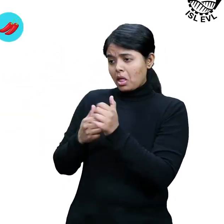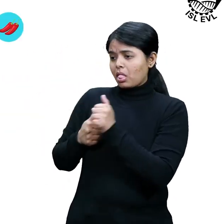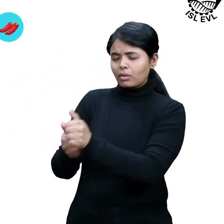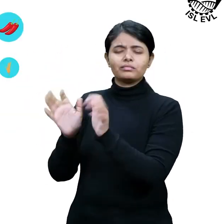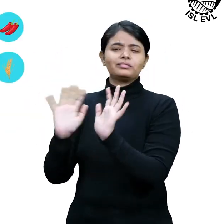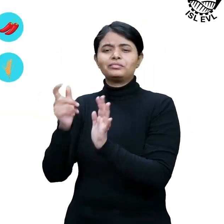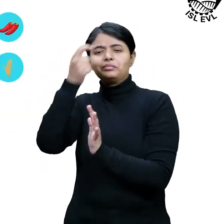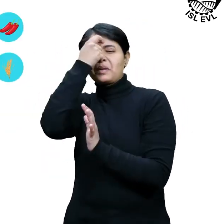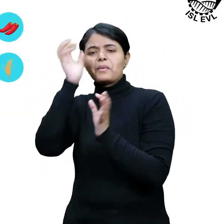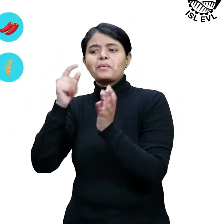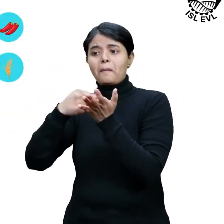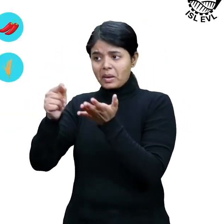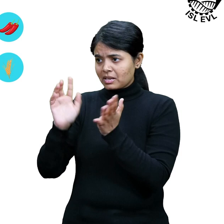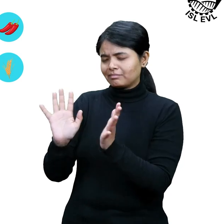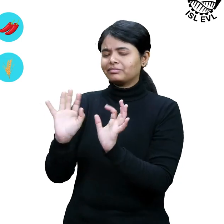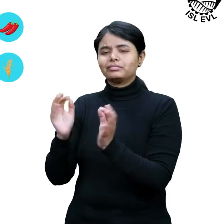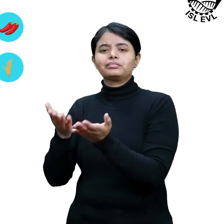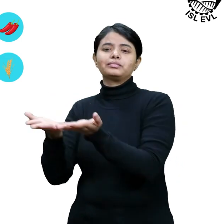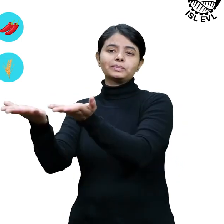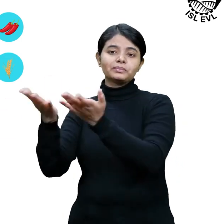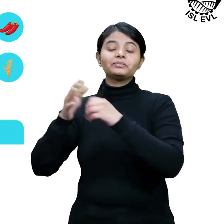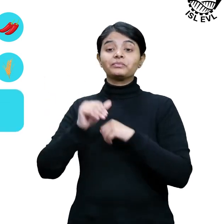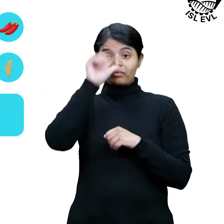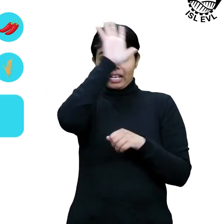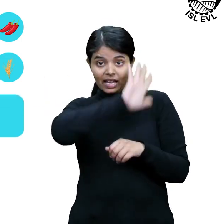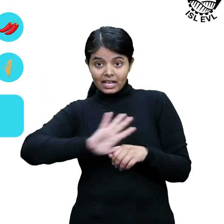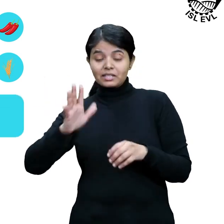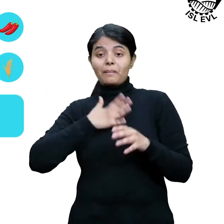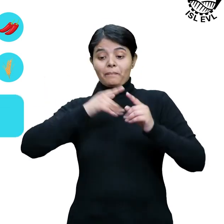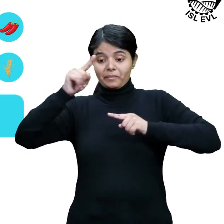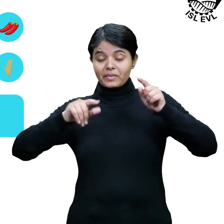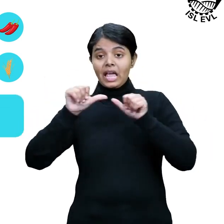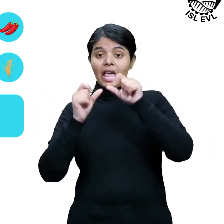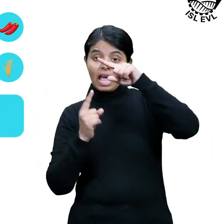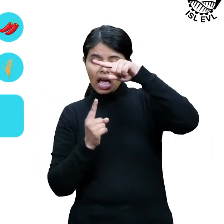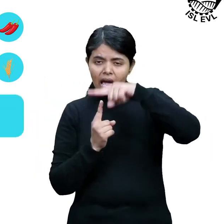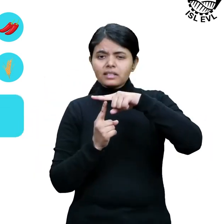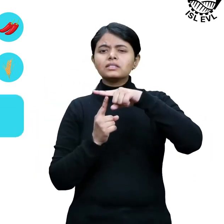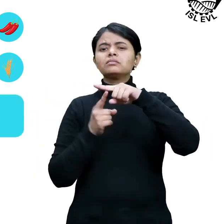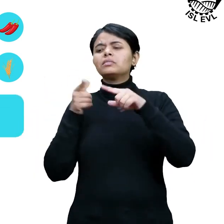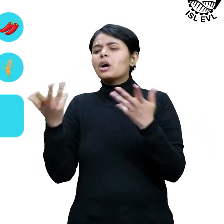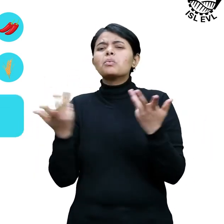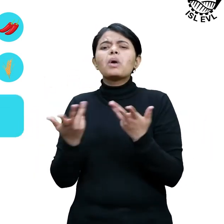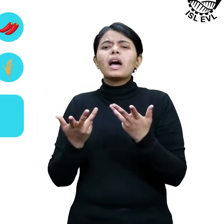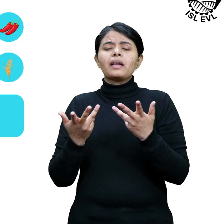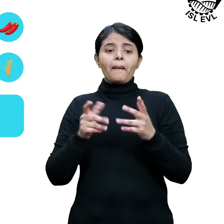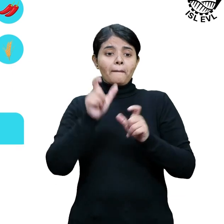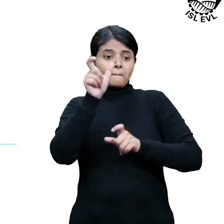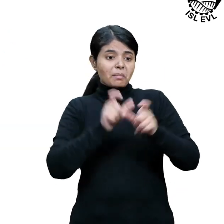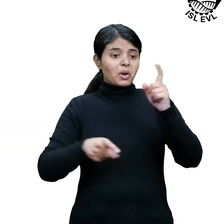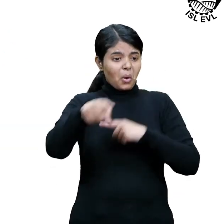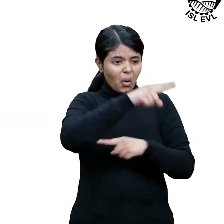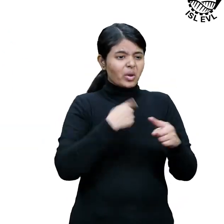certain biological resources listed under the category of normally traded as commodities are exempted from this